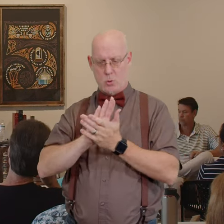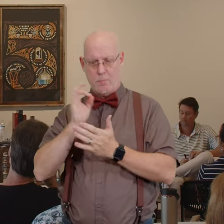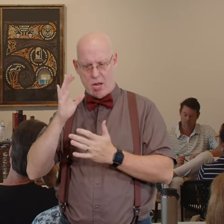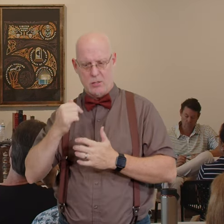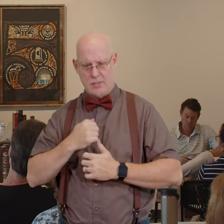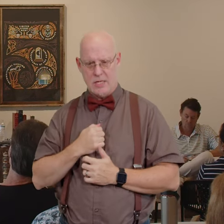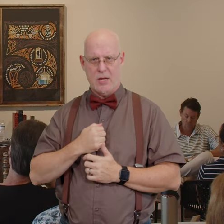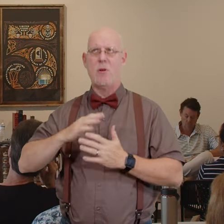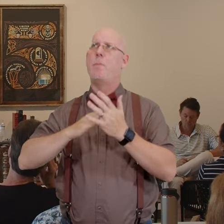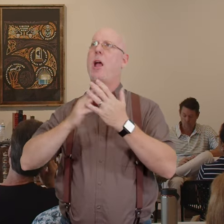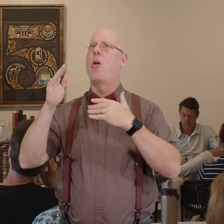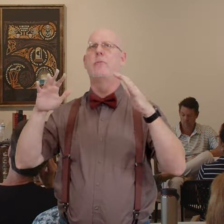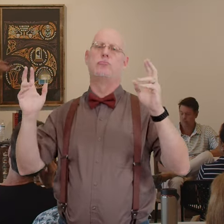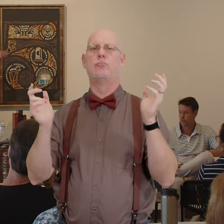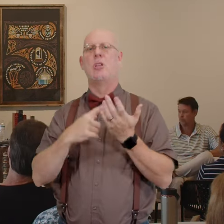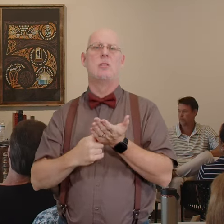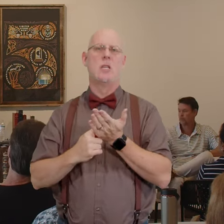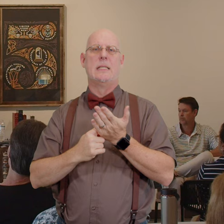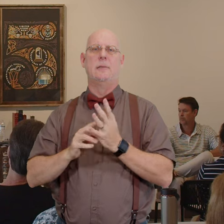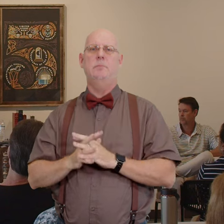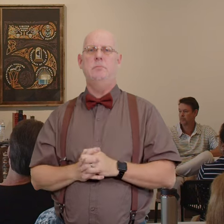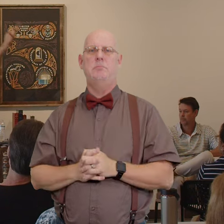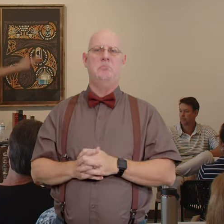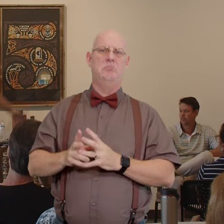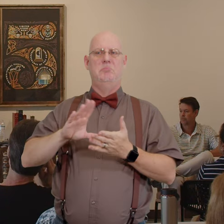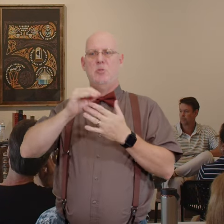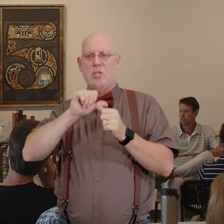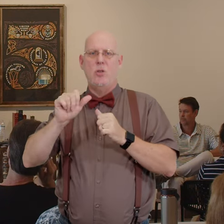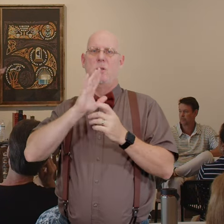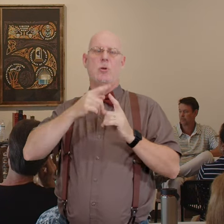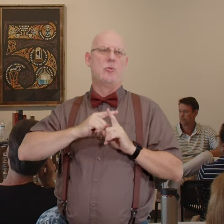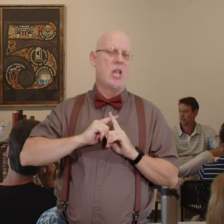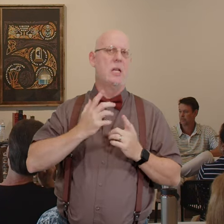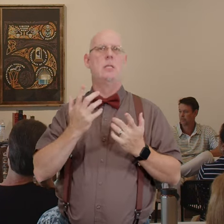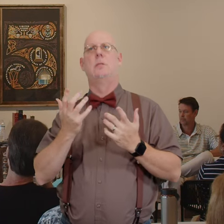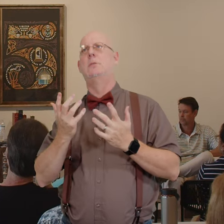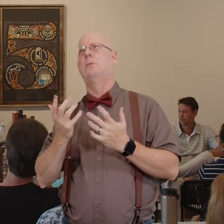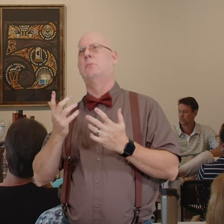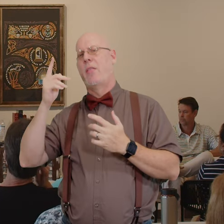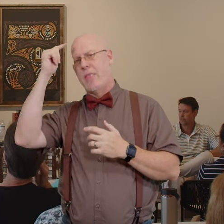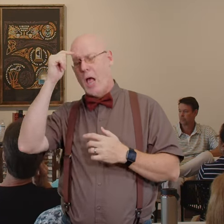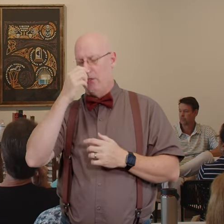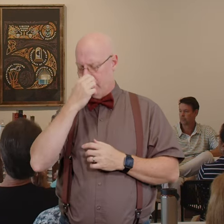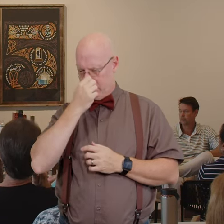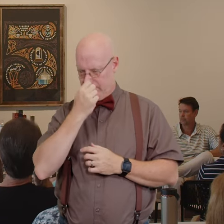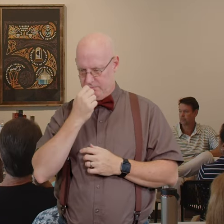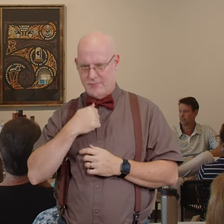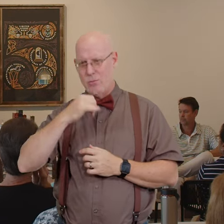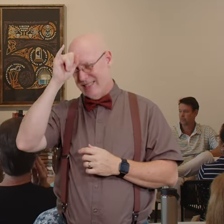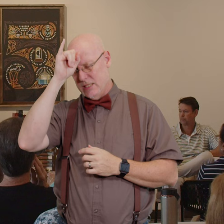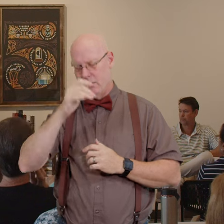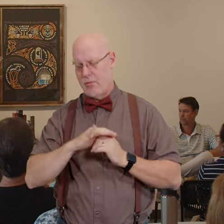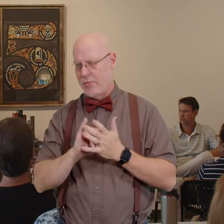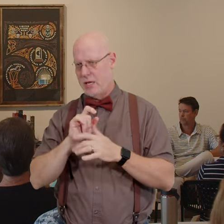middle school pastor, and myself are out painting our office, and we're just talking. We're talking, and we're getting to know each other. Talking Christianity and theology. And